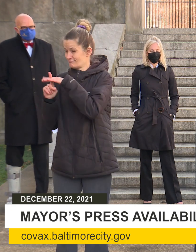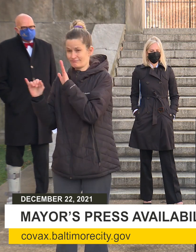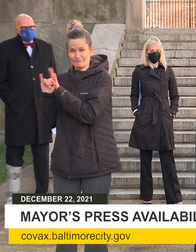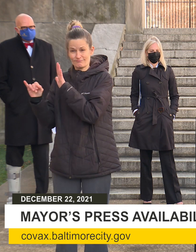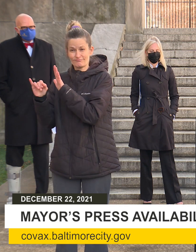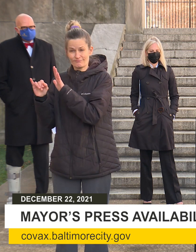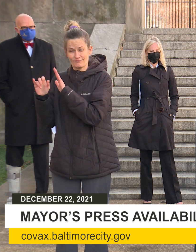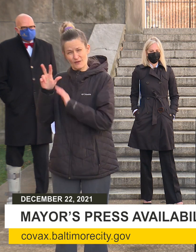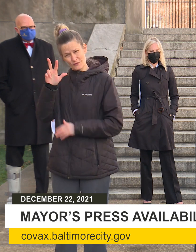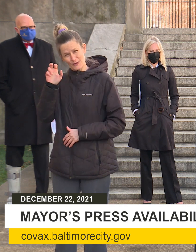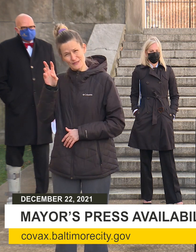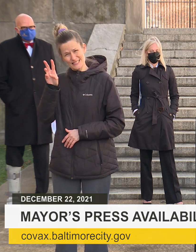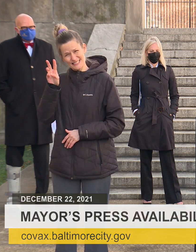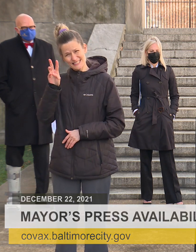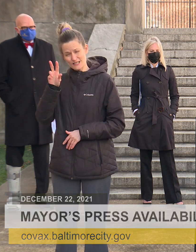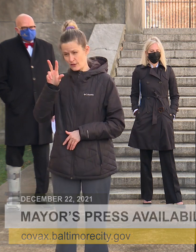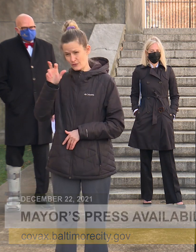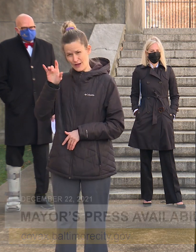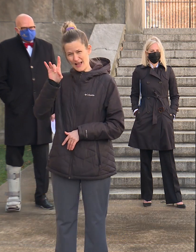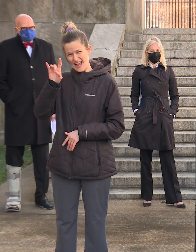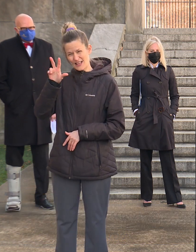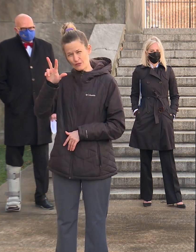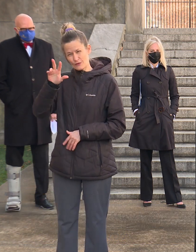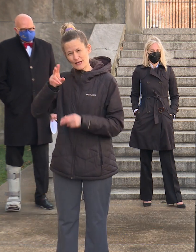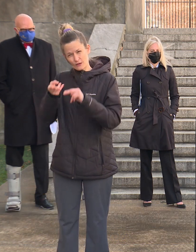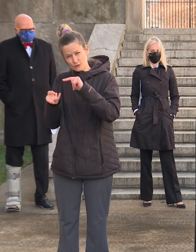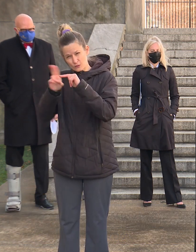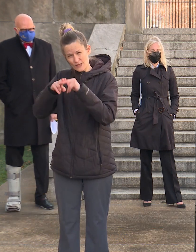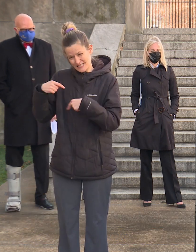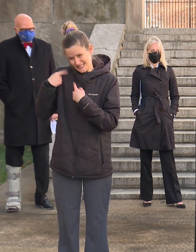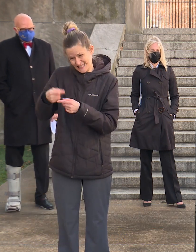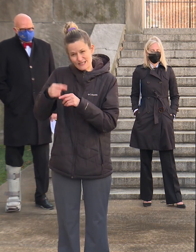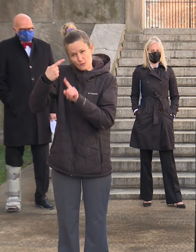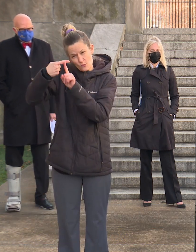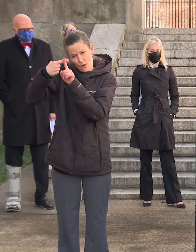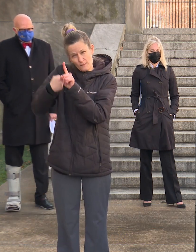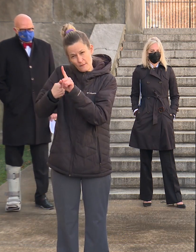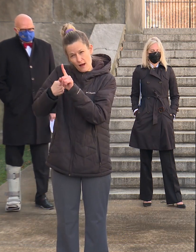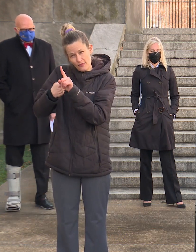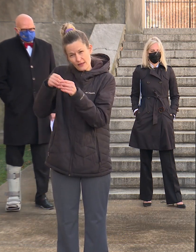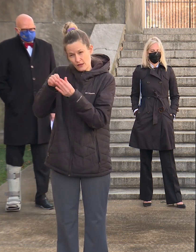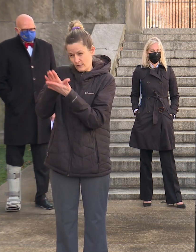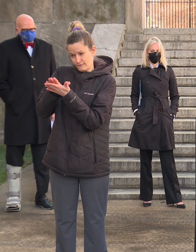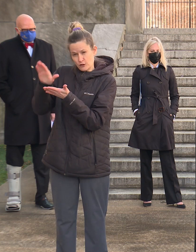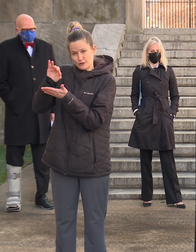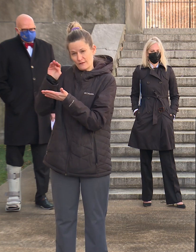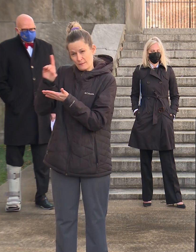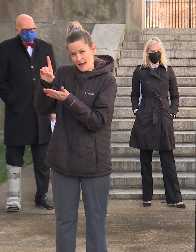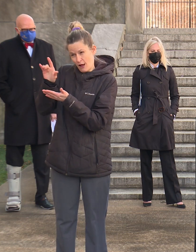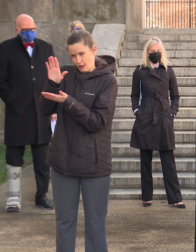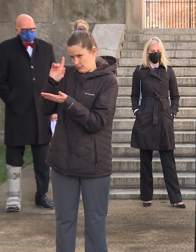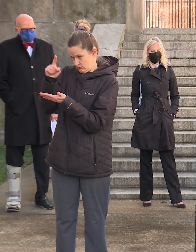has occurred across the University of Maryland Medical System. 60 of those patients are receiving care